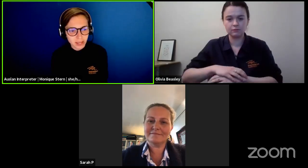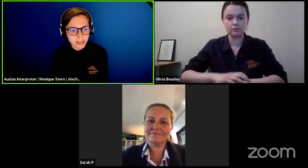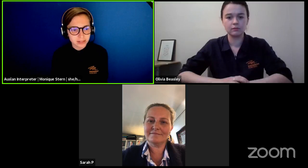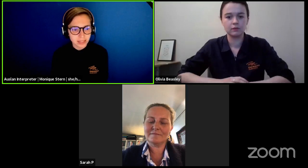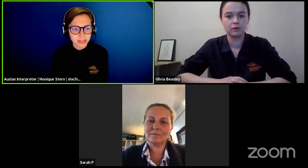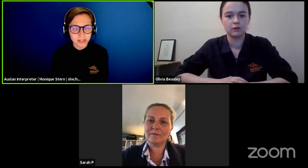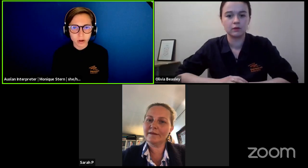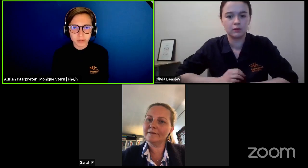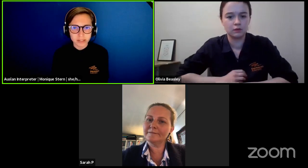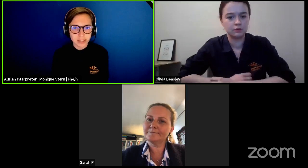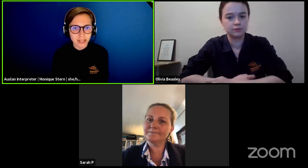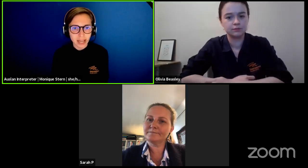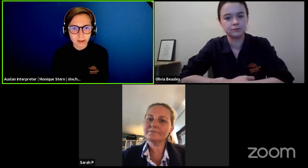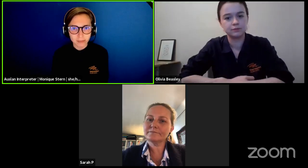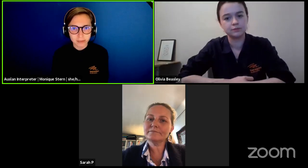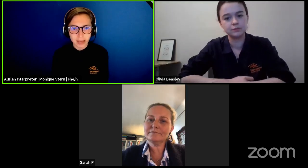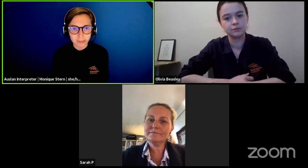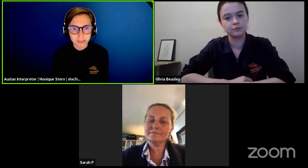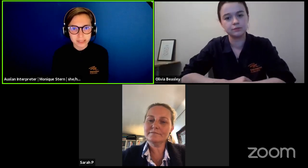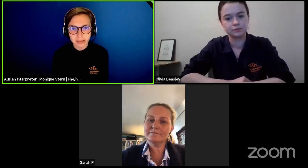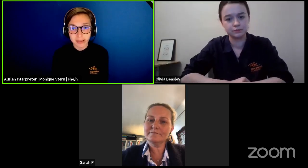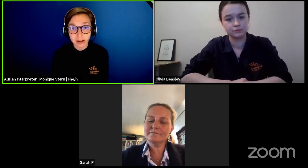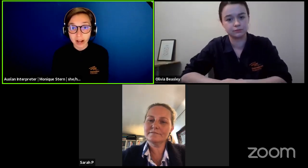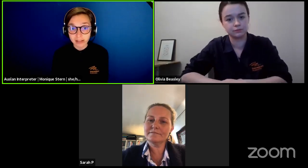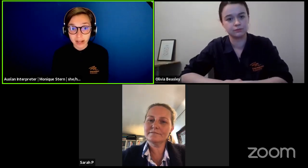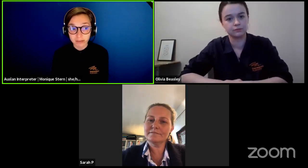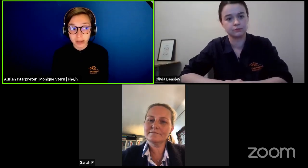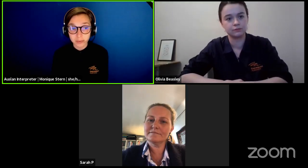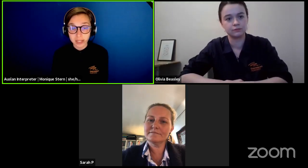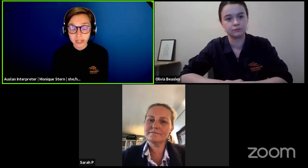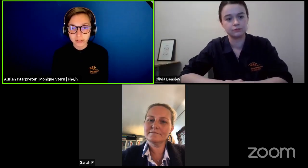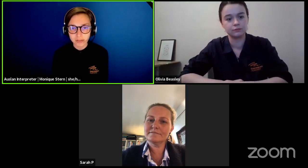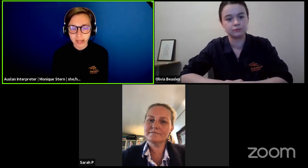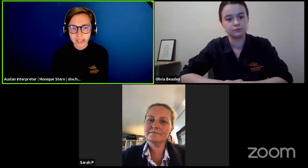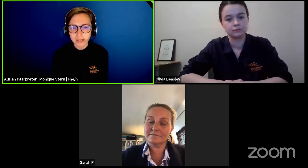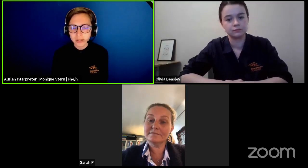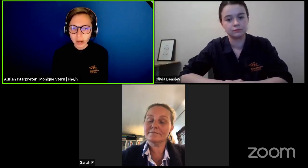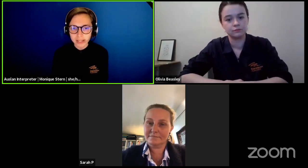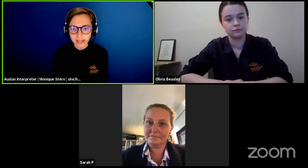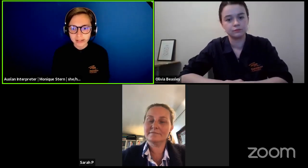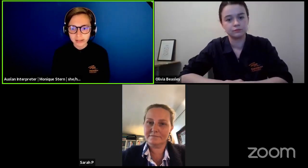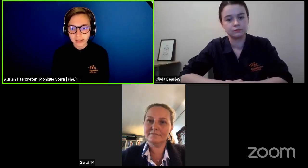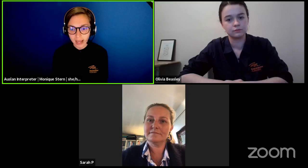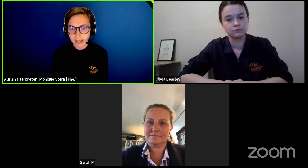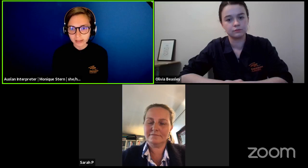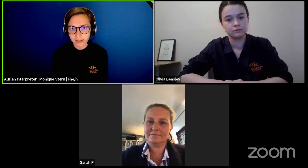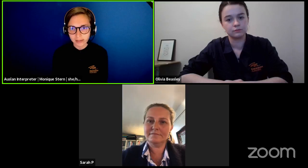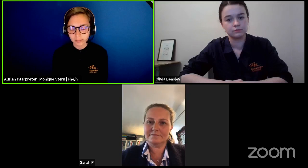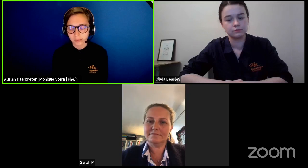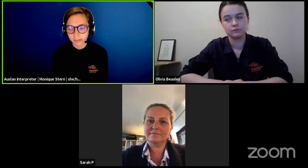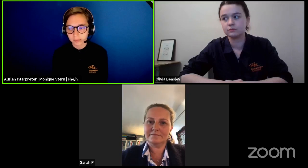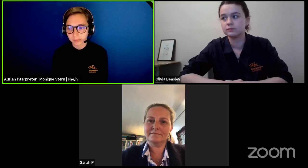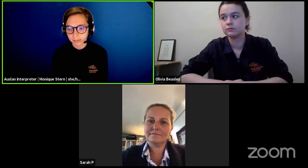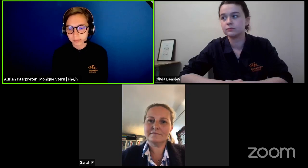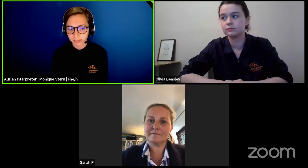side effects, and obviously they have said that there are side effects with each of the vaccines. So why is that the case?